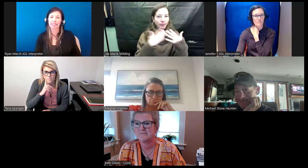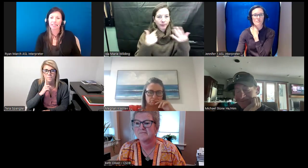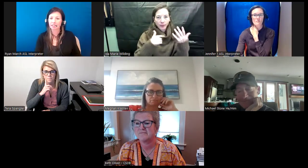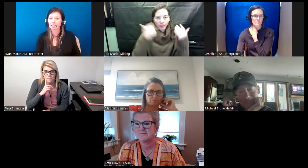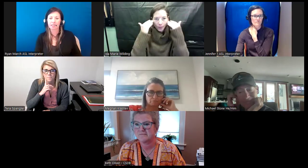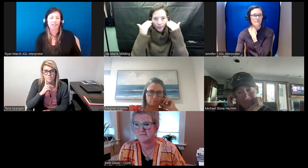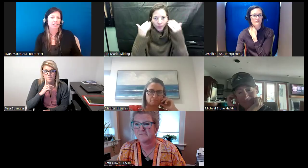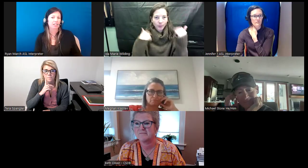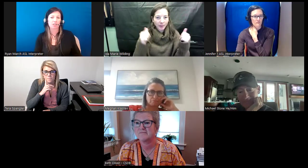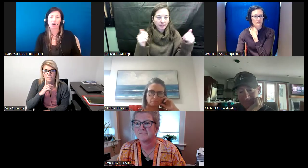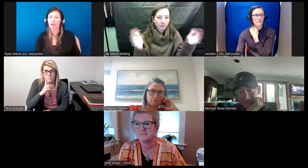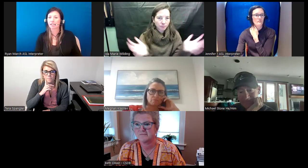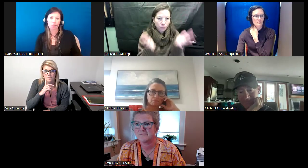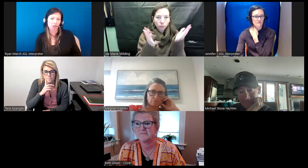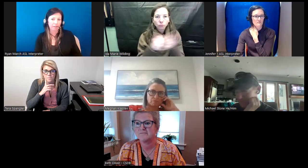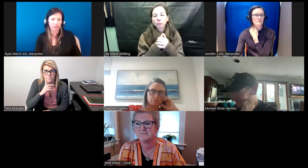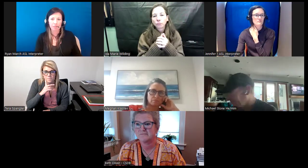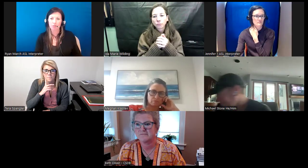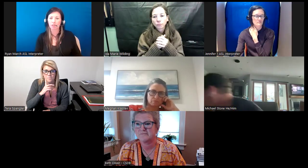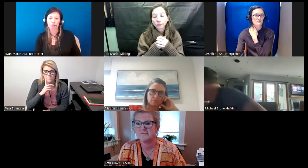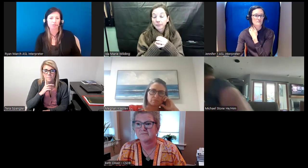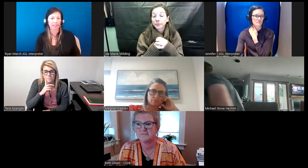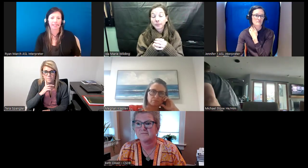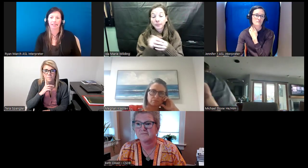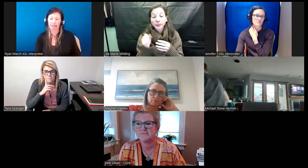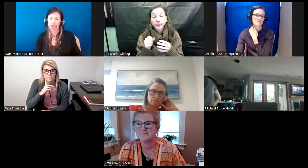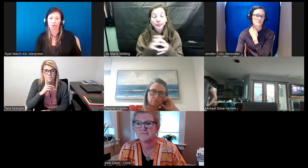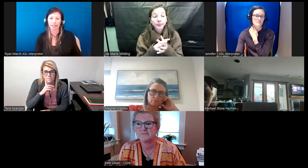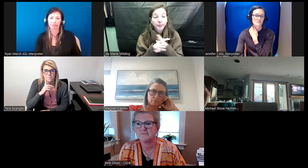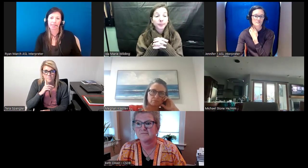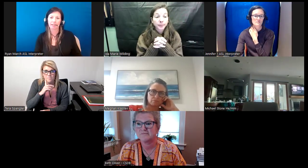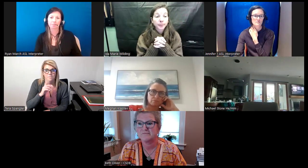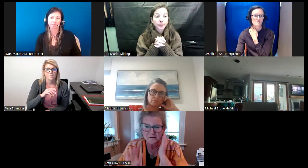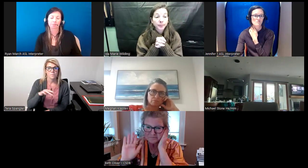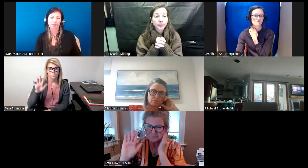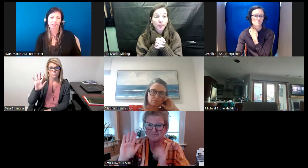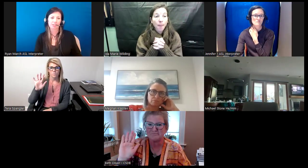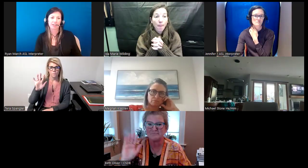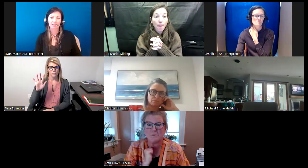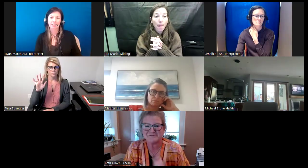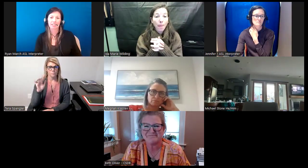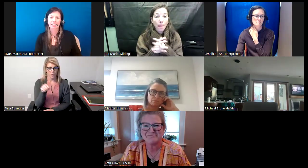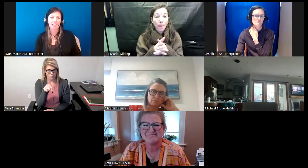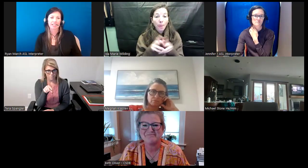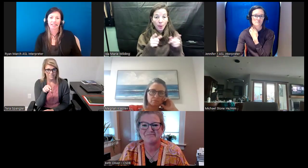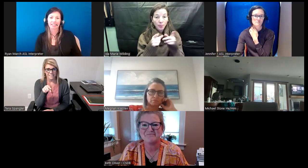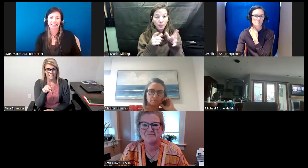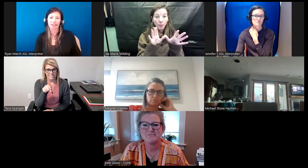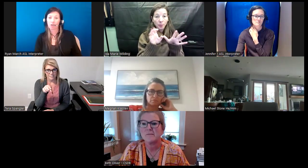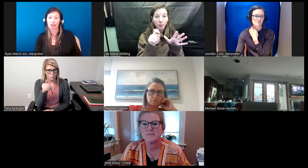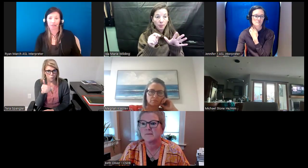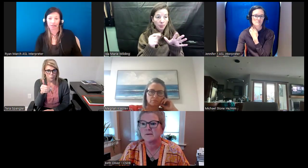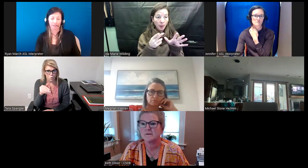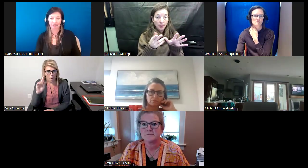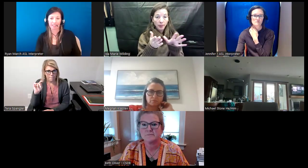our skills, our network of people to really get this going. Yeah, it's great.